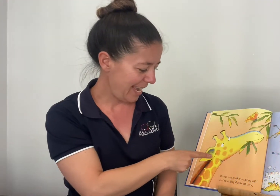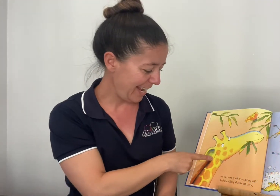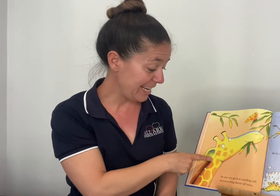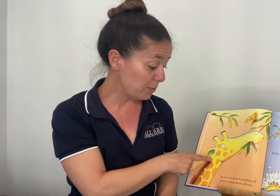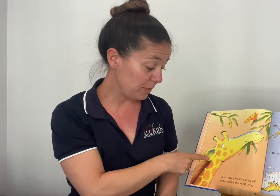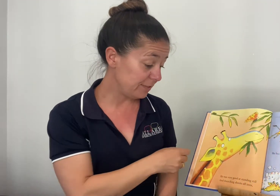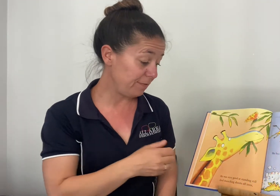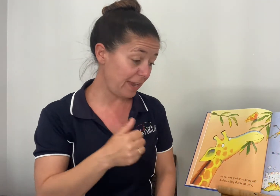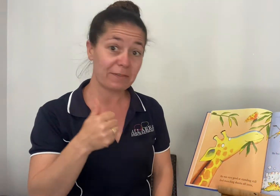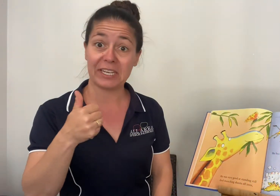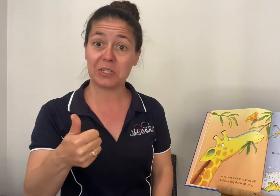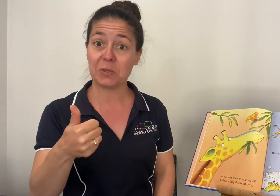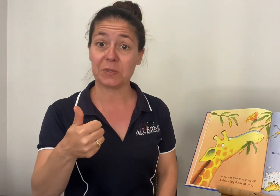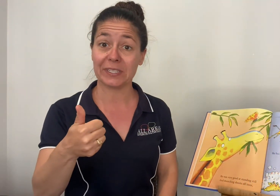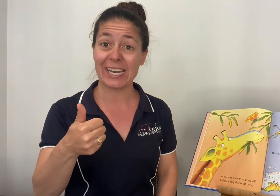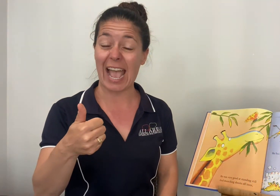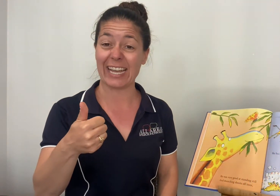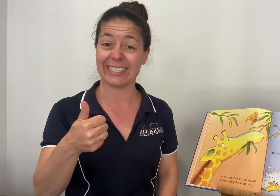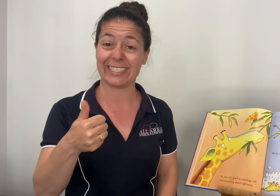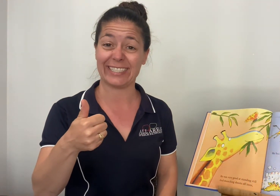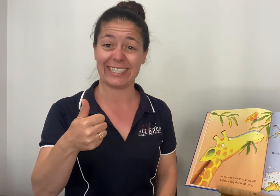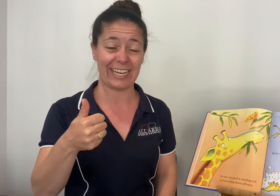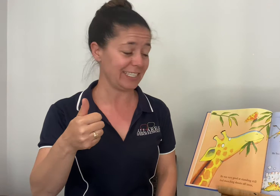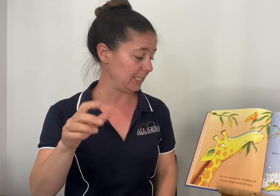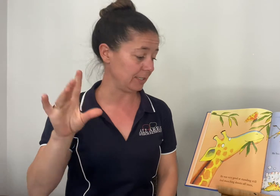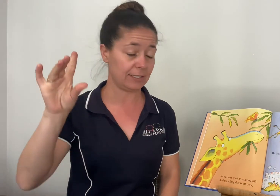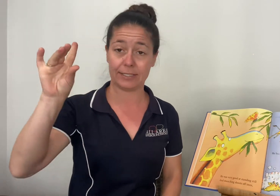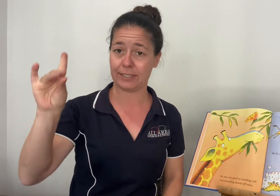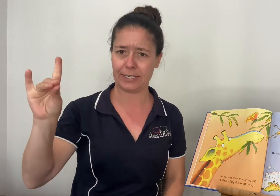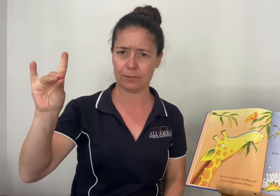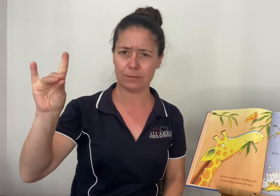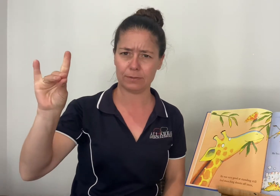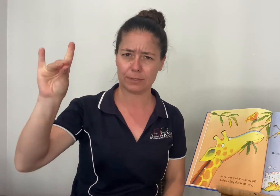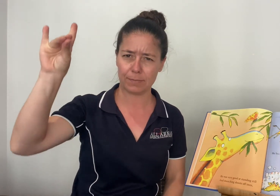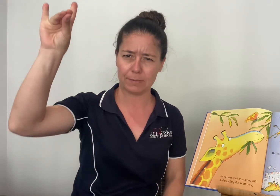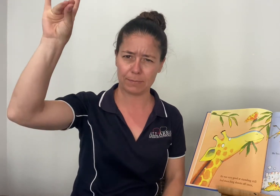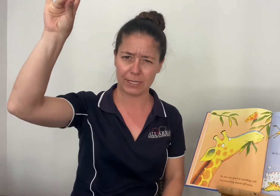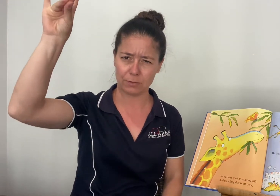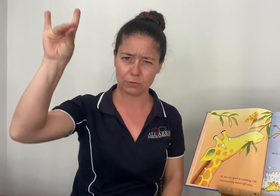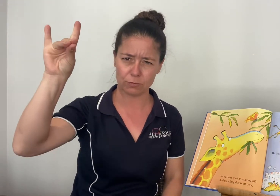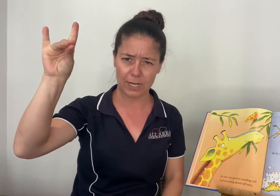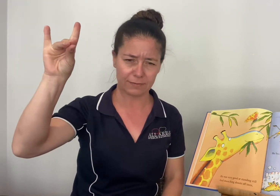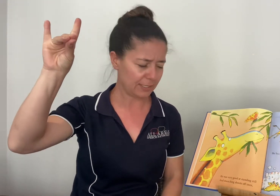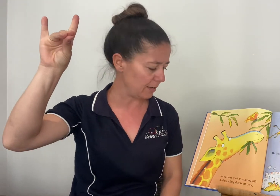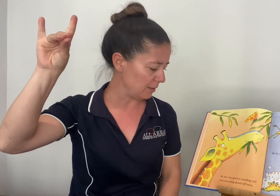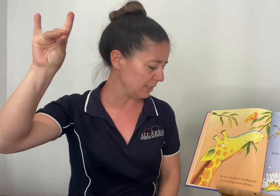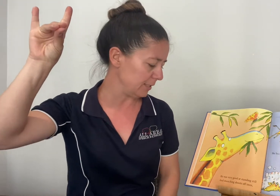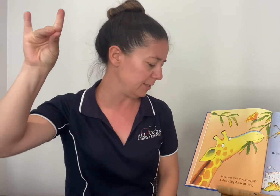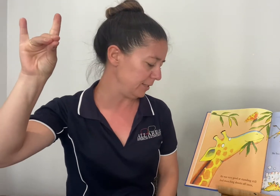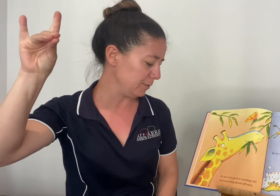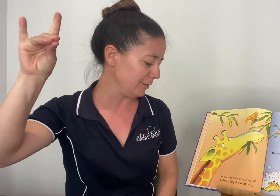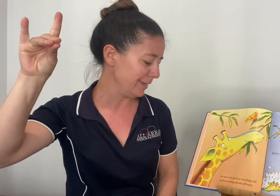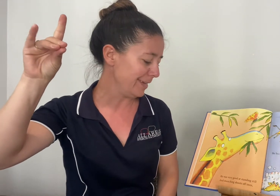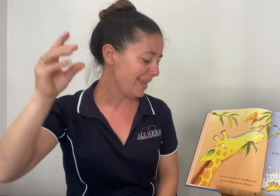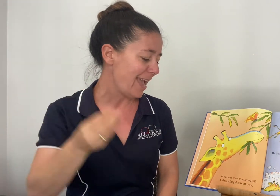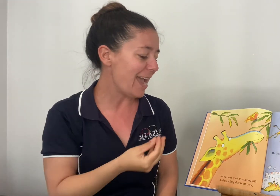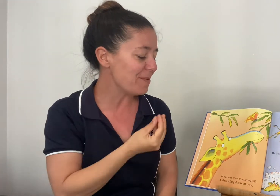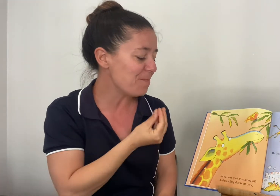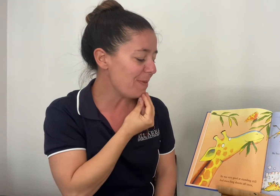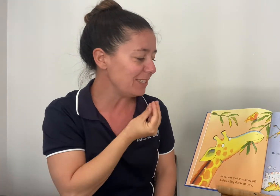He was very good at standing still, so maybe make your giraffe stand nice and still, and